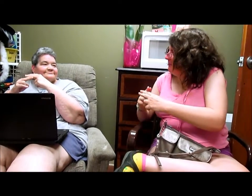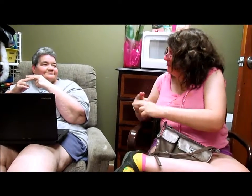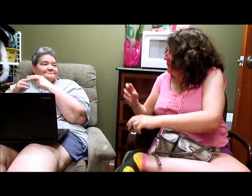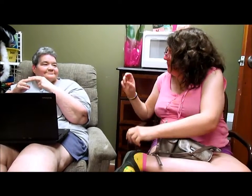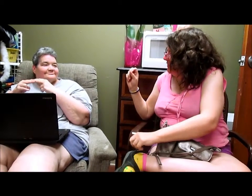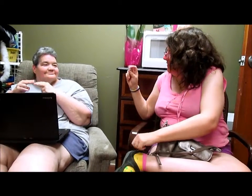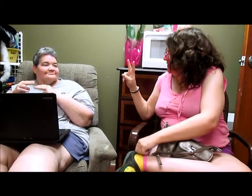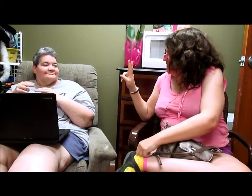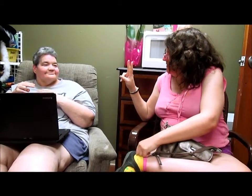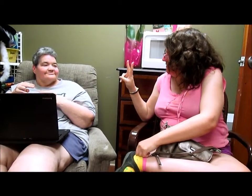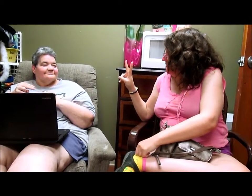I can tell it too.